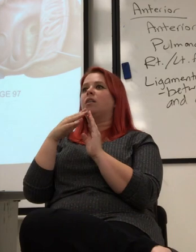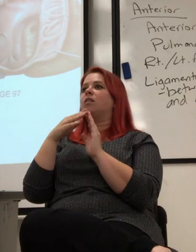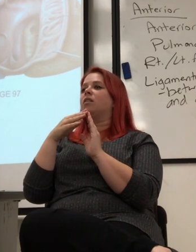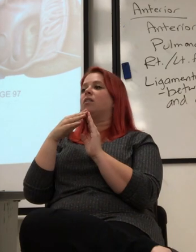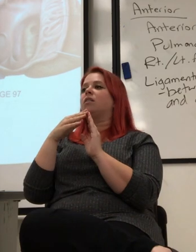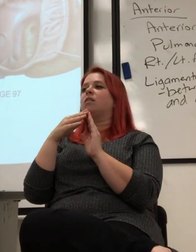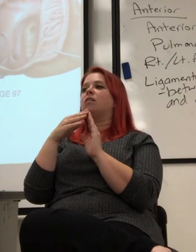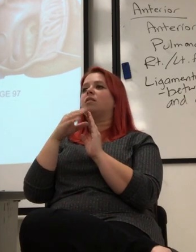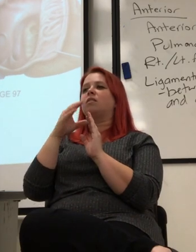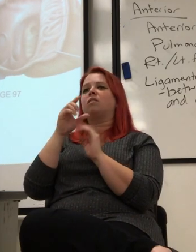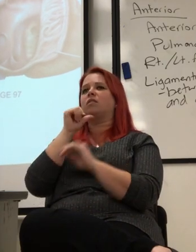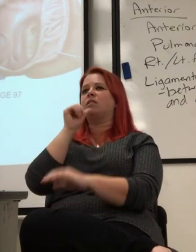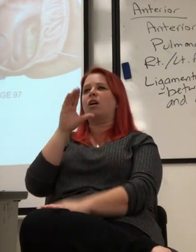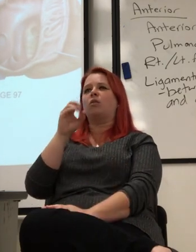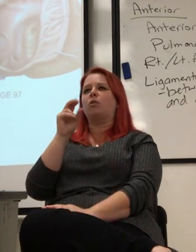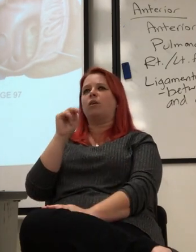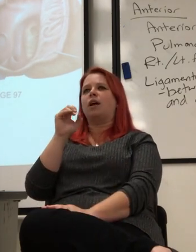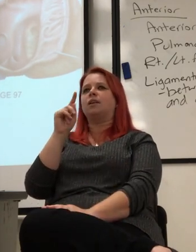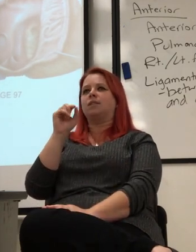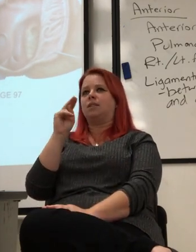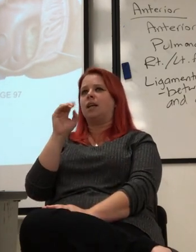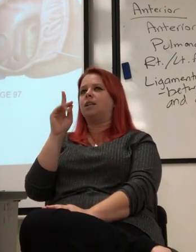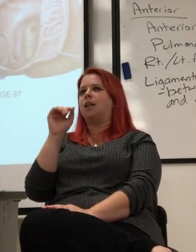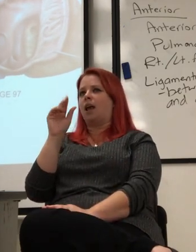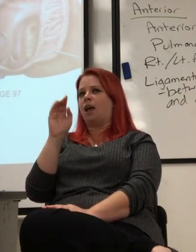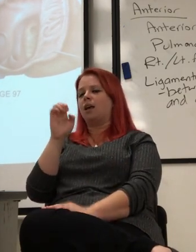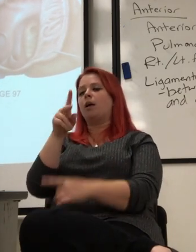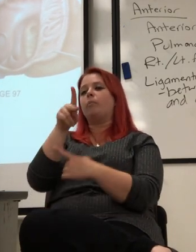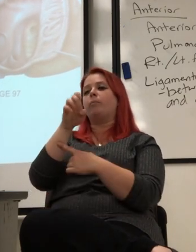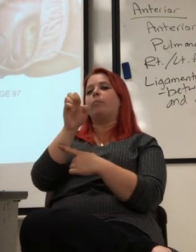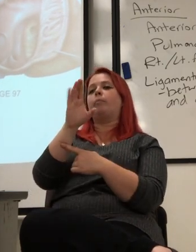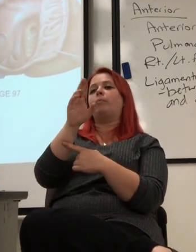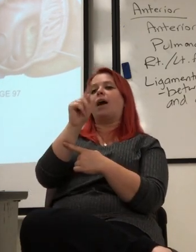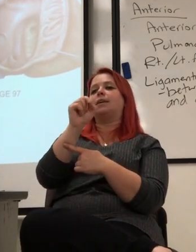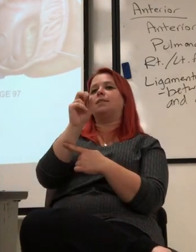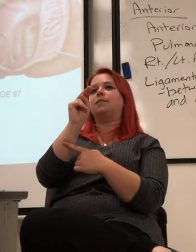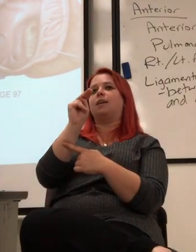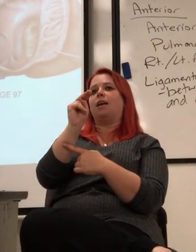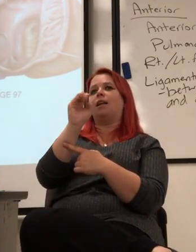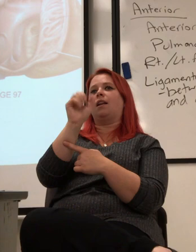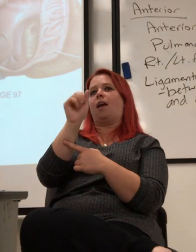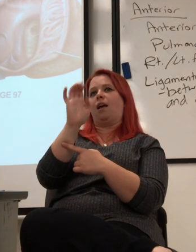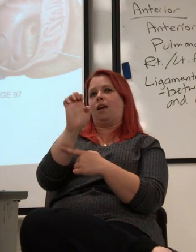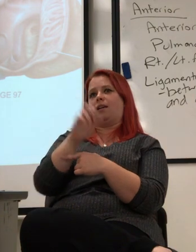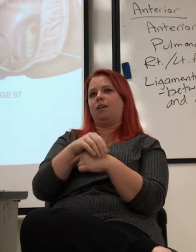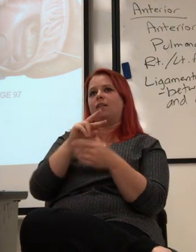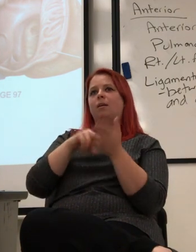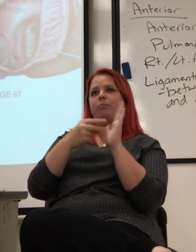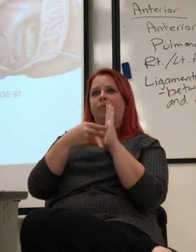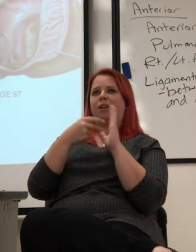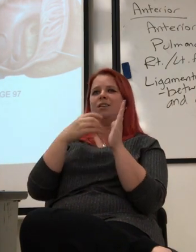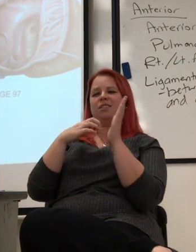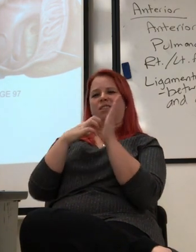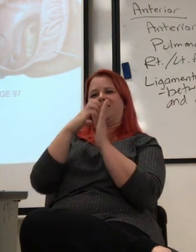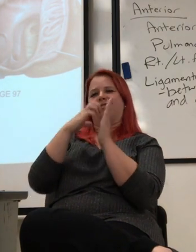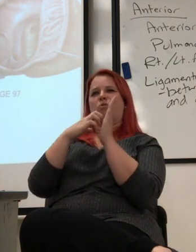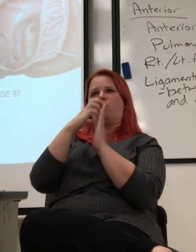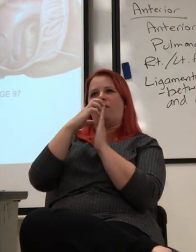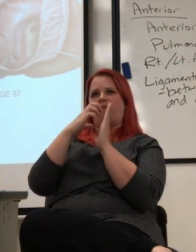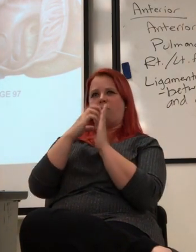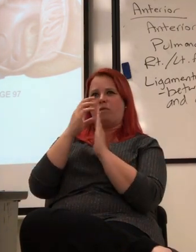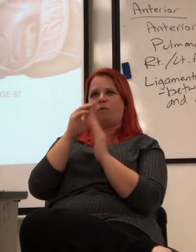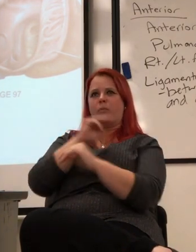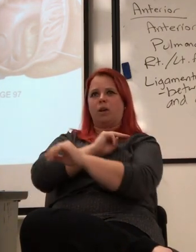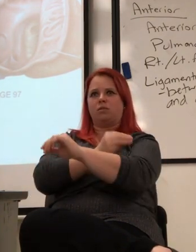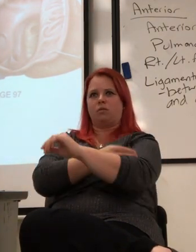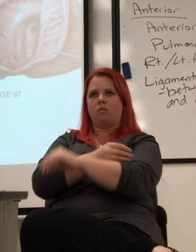Not chordae tendinae. Pectinate. That's the one that means comb-like appearance. I'll ask you to see the pectinate muscle.